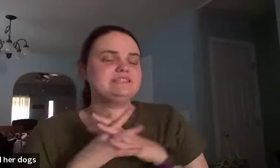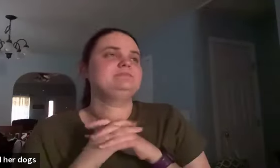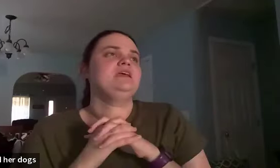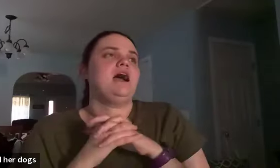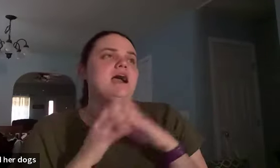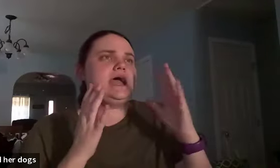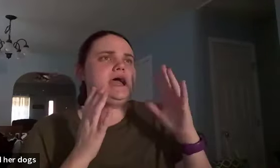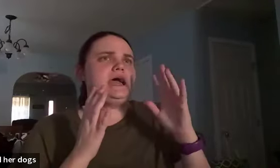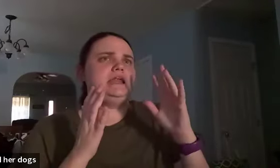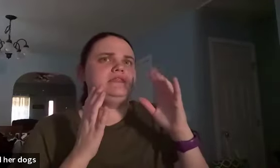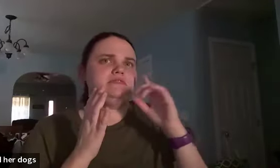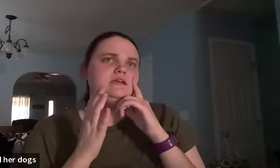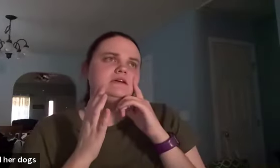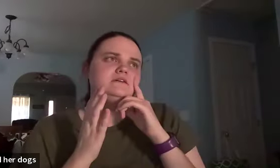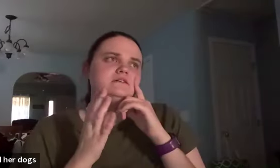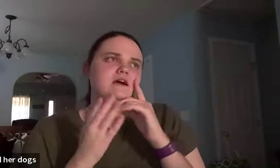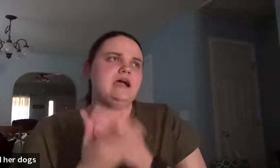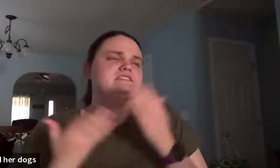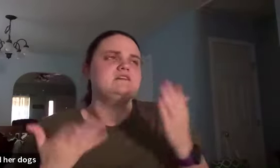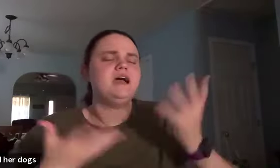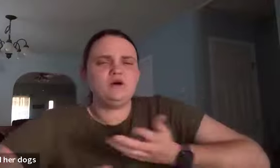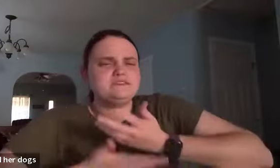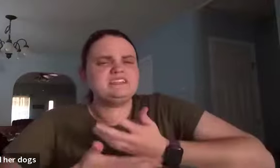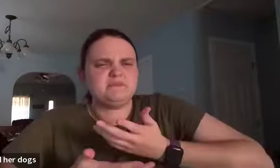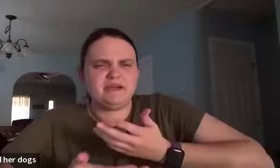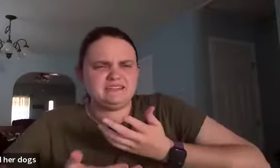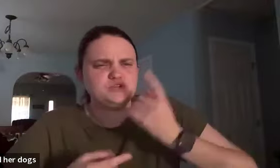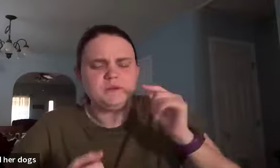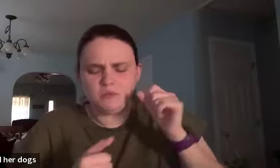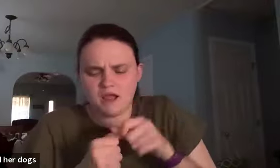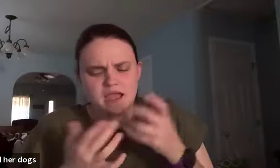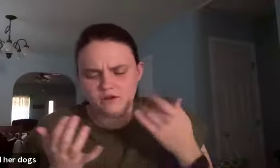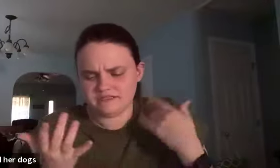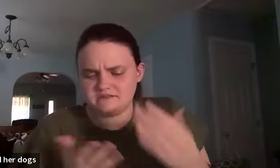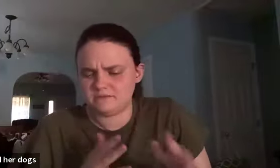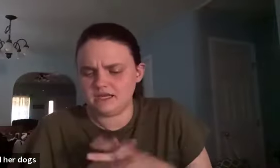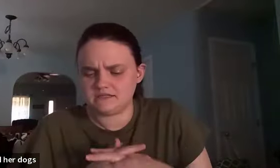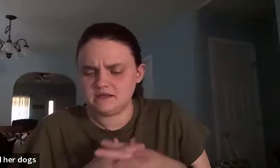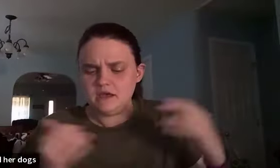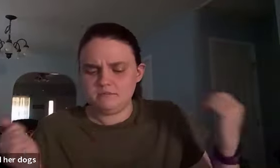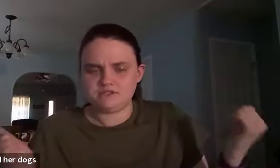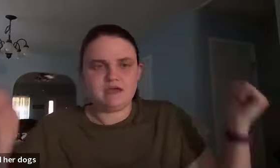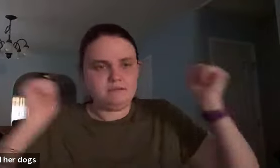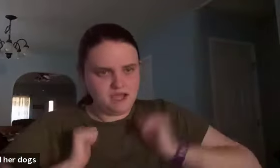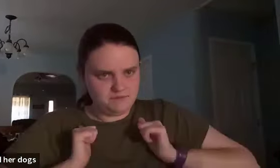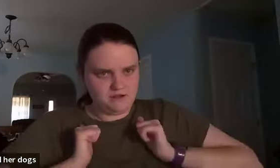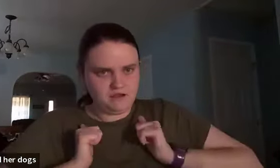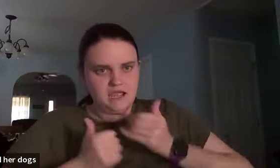nervous. I think I had stuff, I had all this stuff in my hands. I'm trying to remember why I had all this stuff in my hands. But so I had my backpack on, I